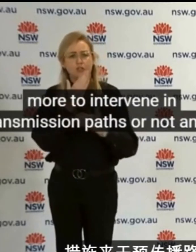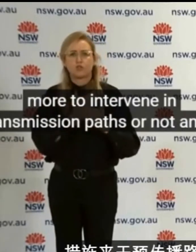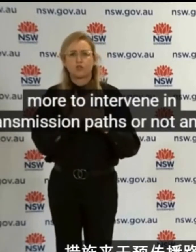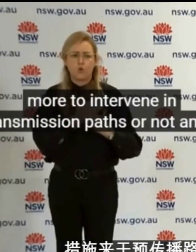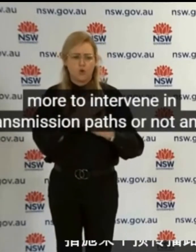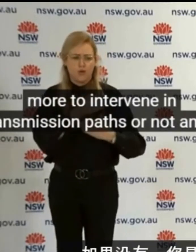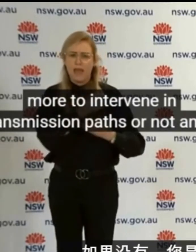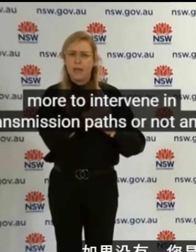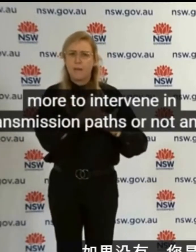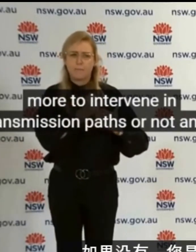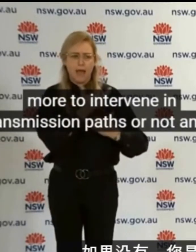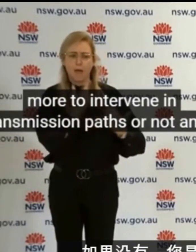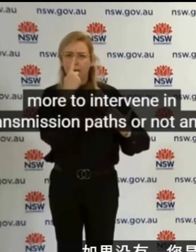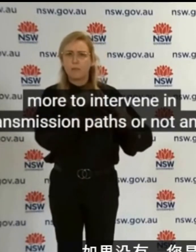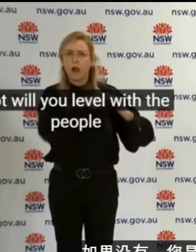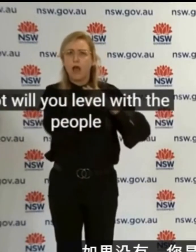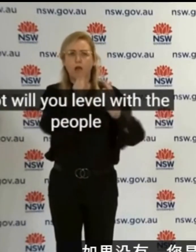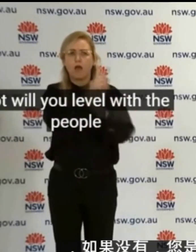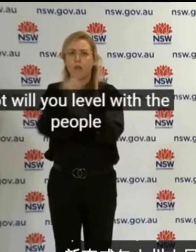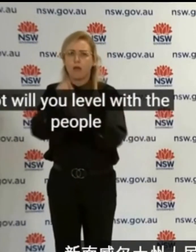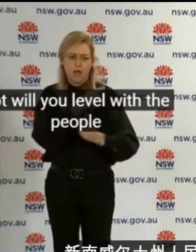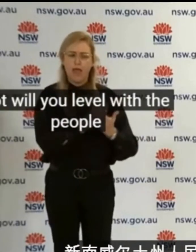you level with the people of New South Wales to say that